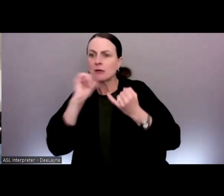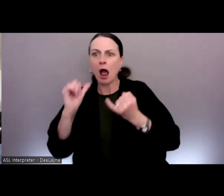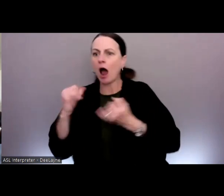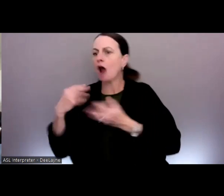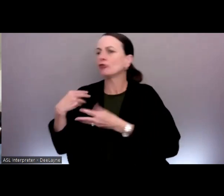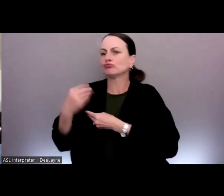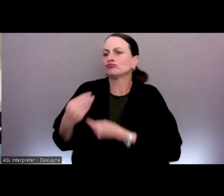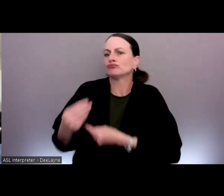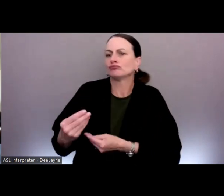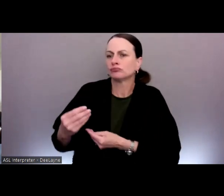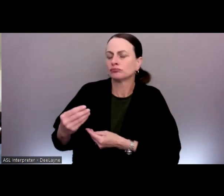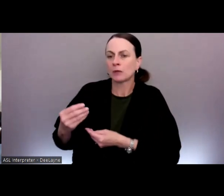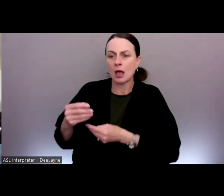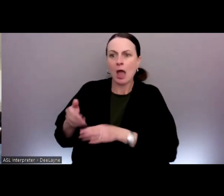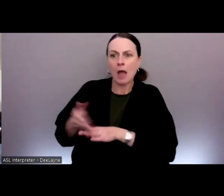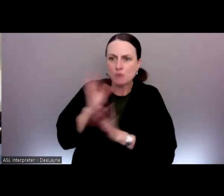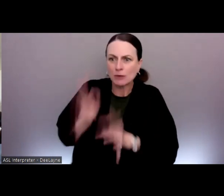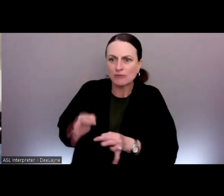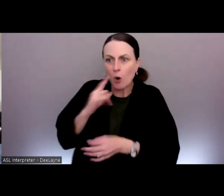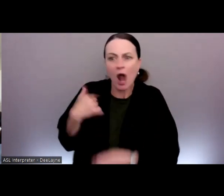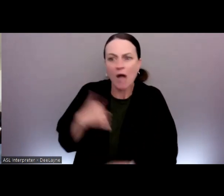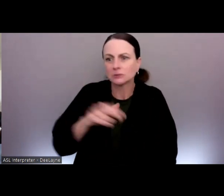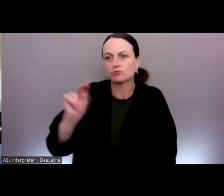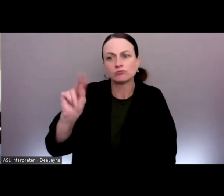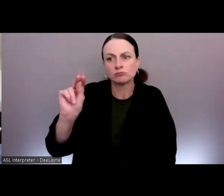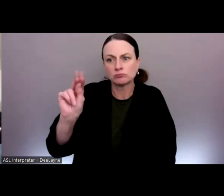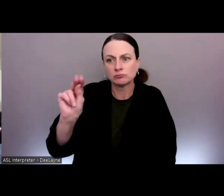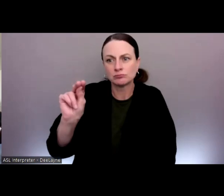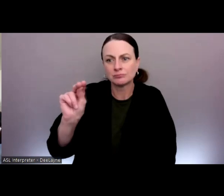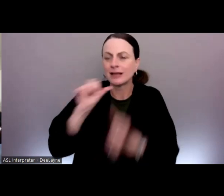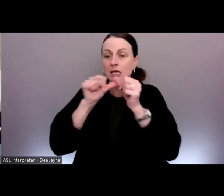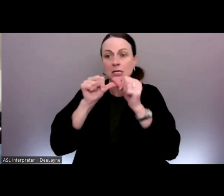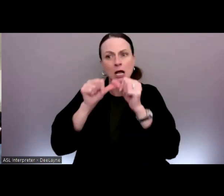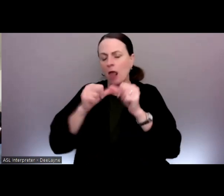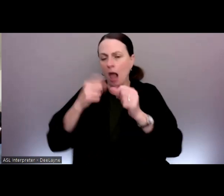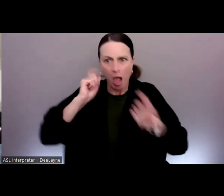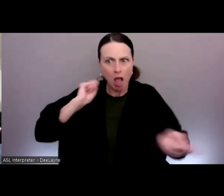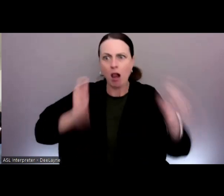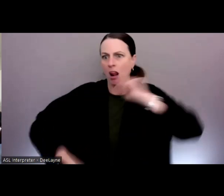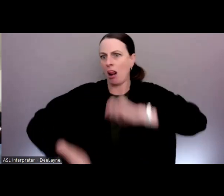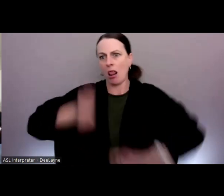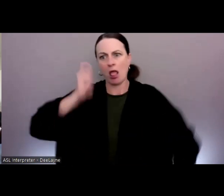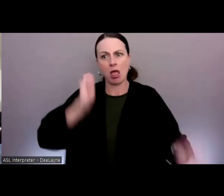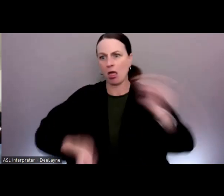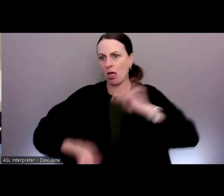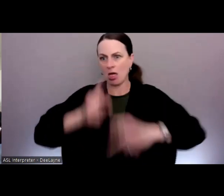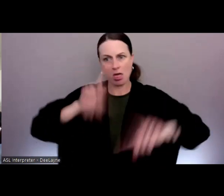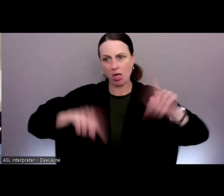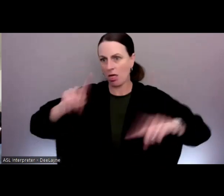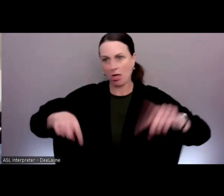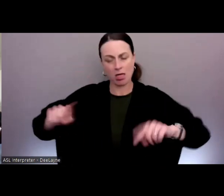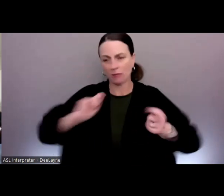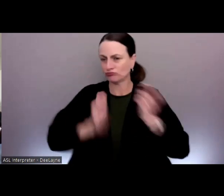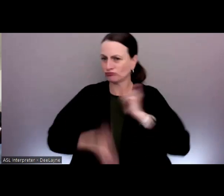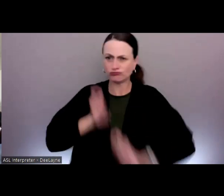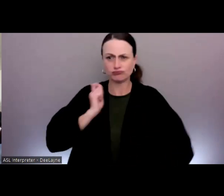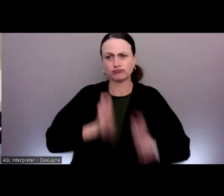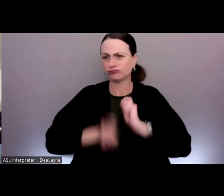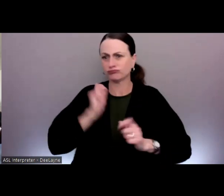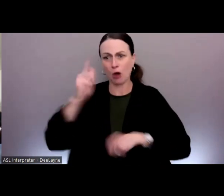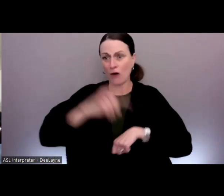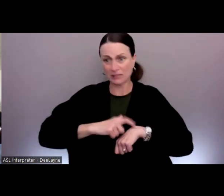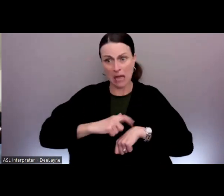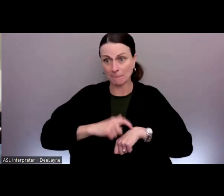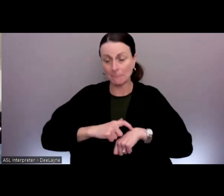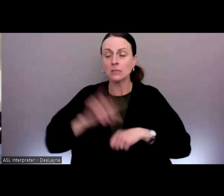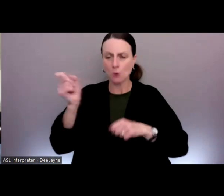and predetermined for us. It's constantly in a state of flux. So we must find ways to challenge and expand our thinking